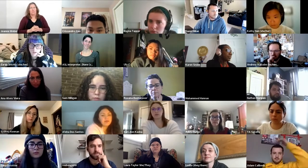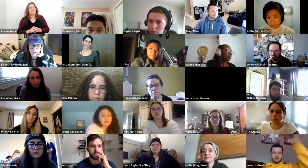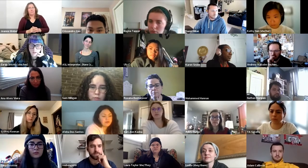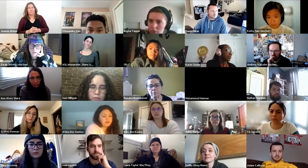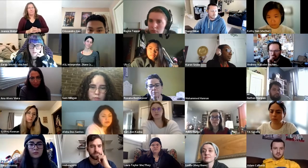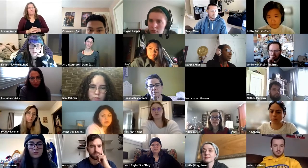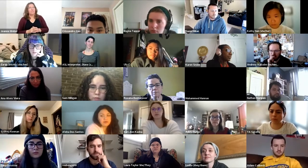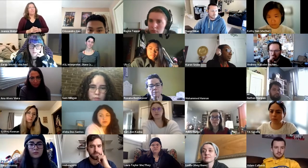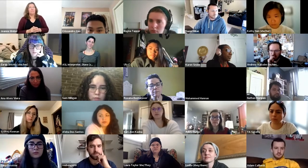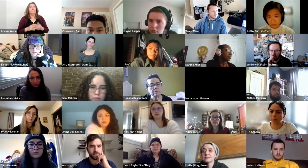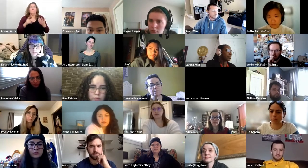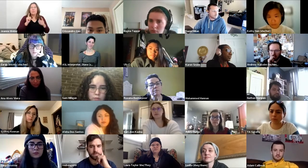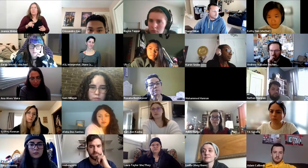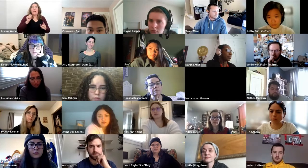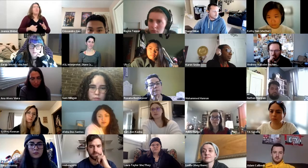So if you're,